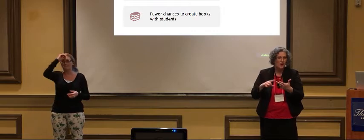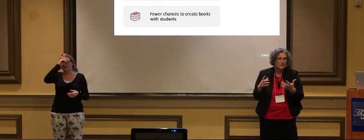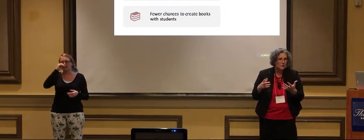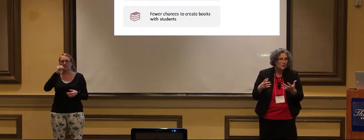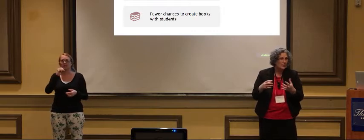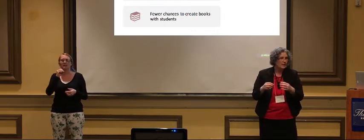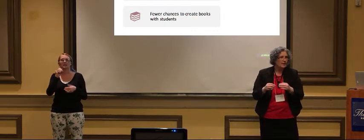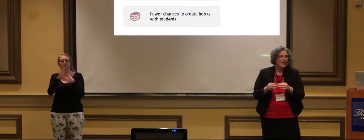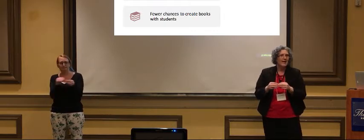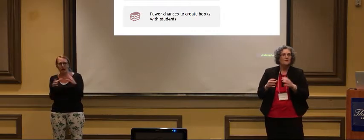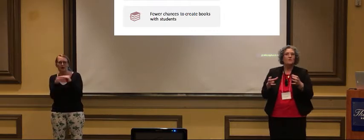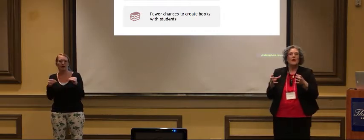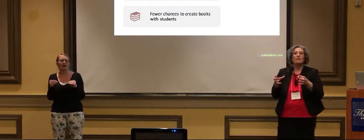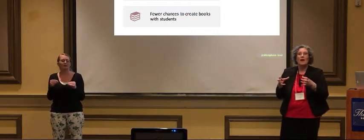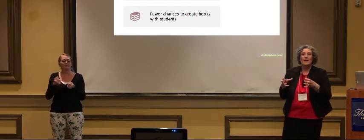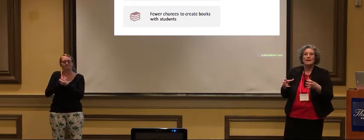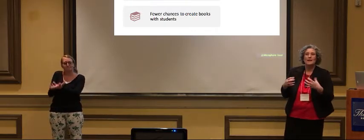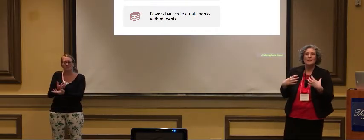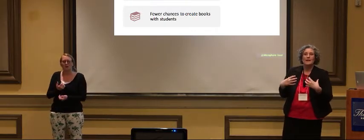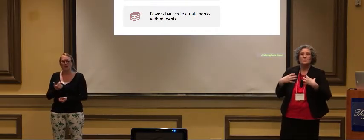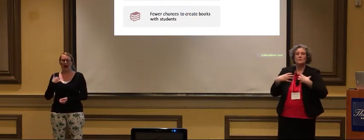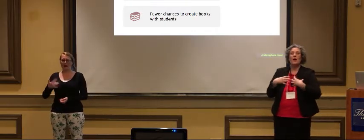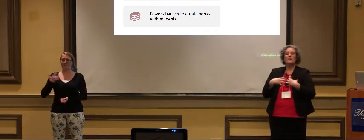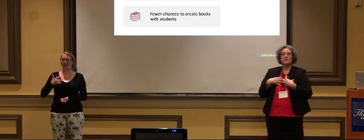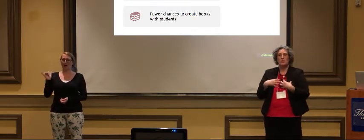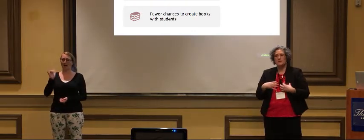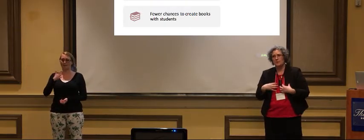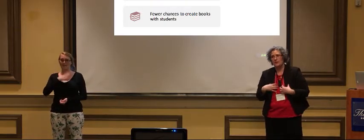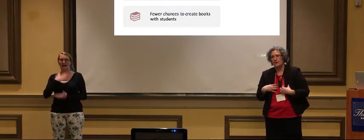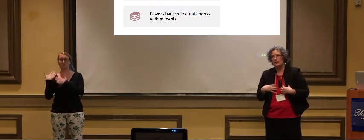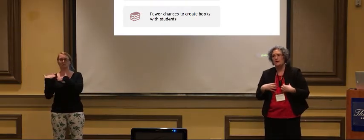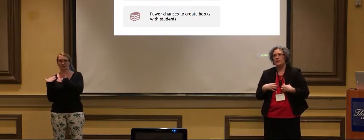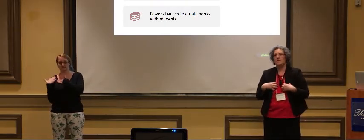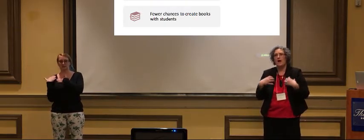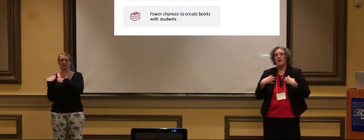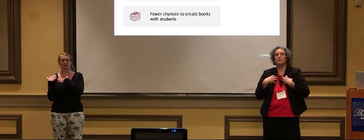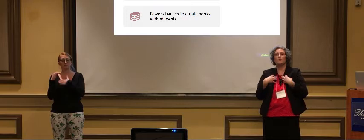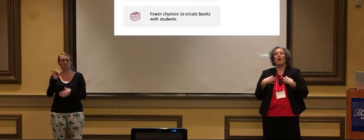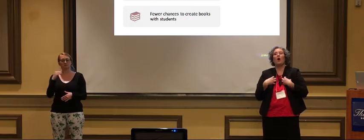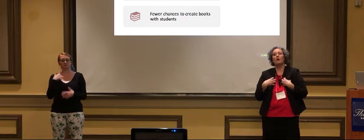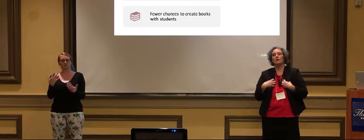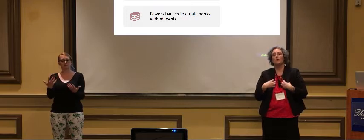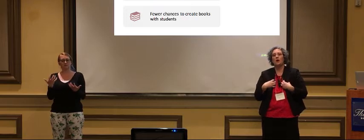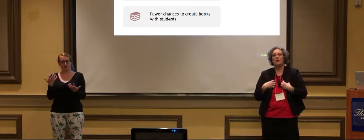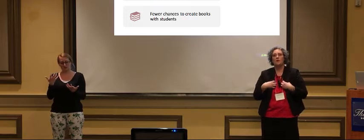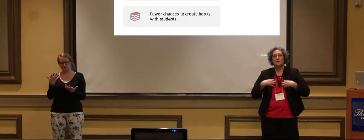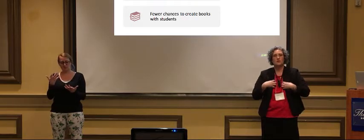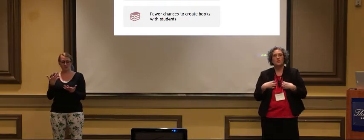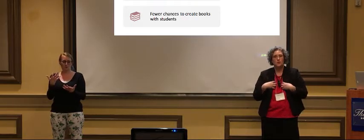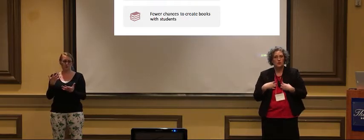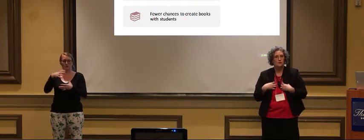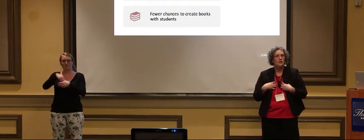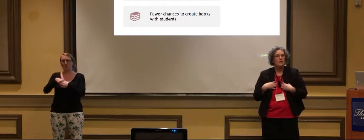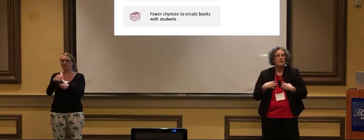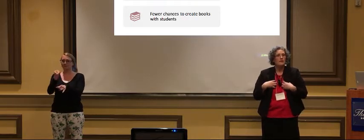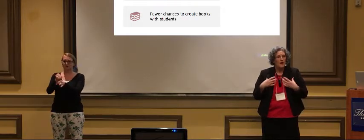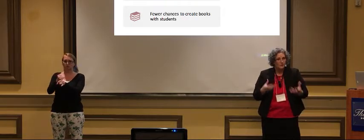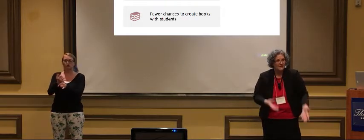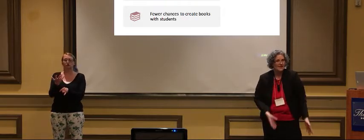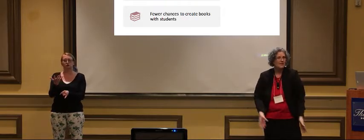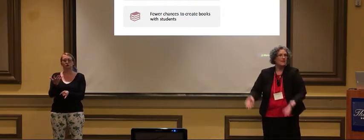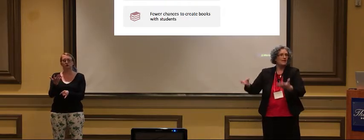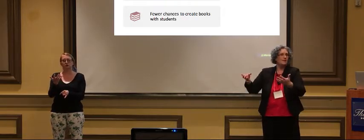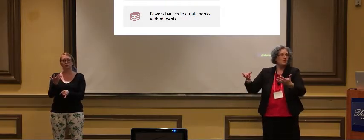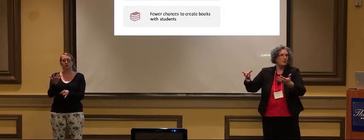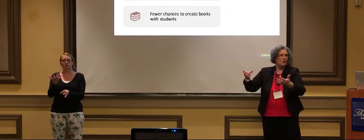of expository, and I felt like it was my responsibility if I was part of an institution that